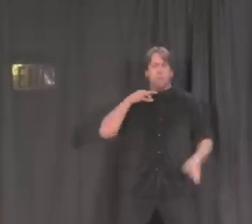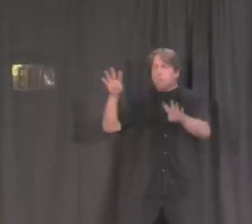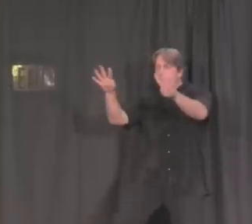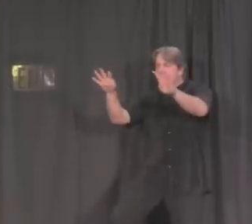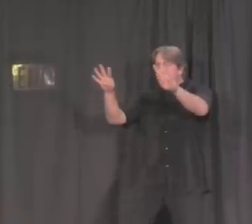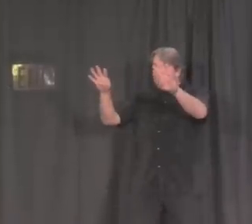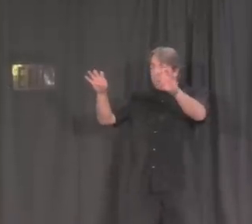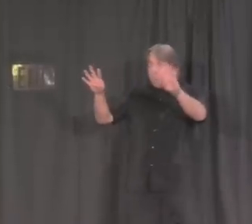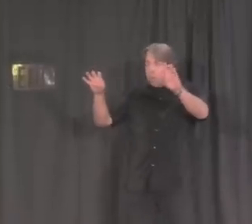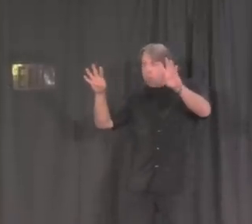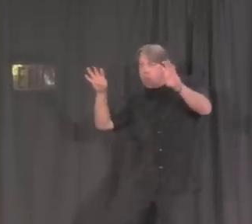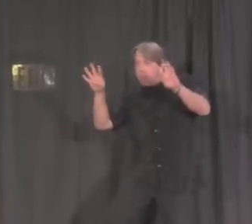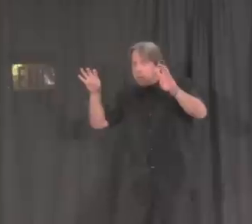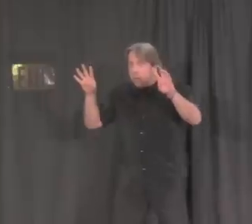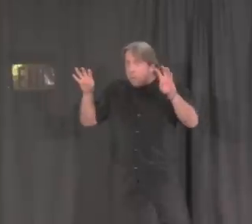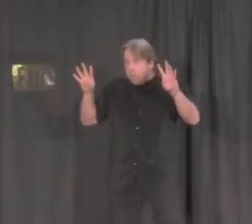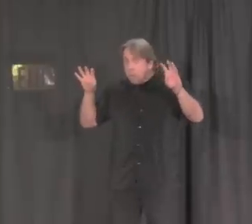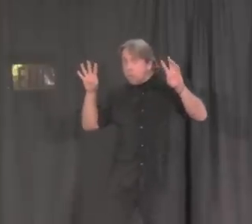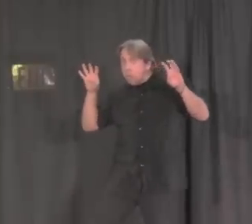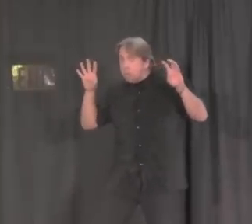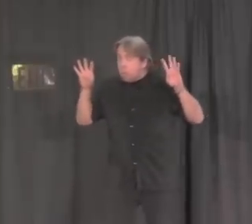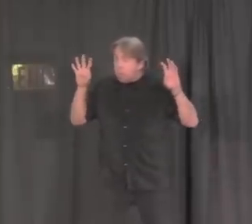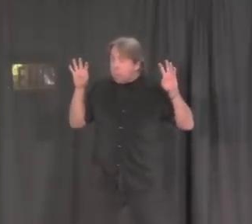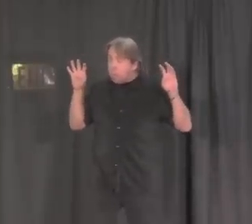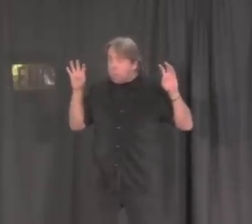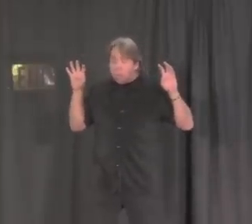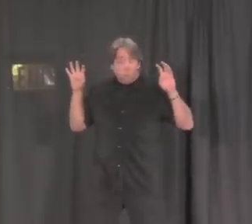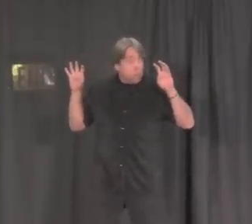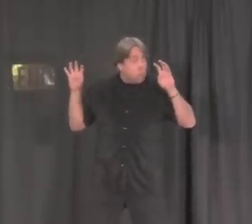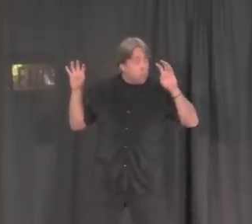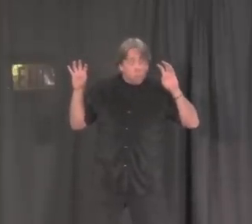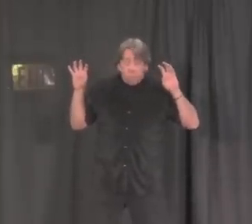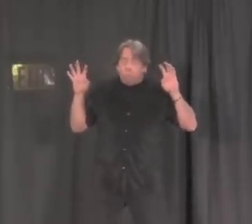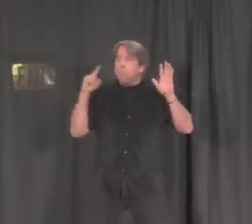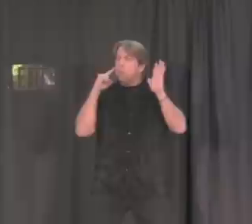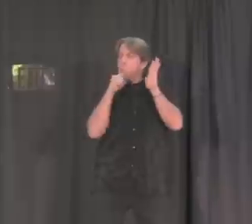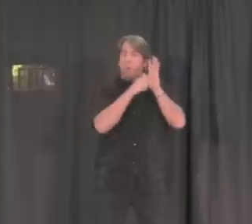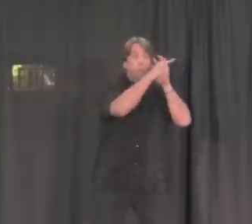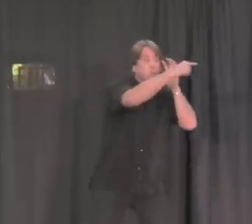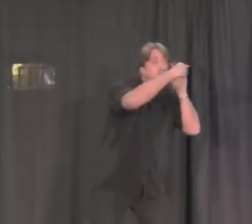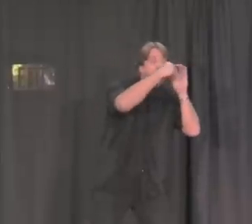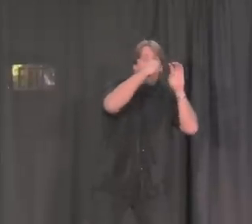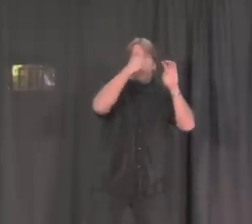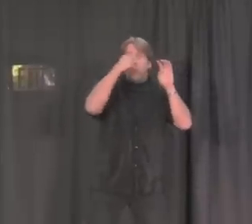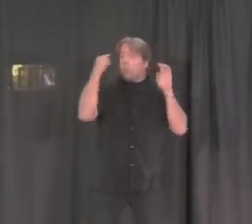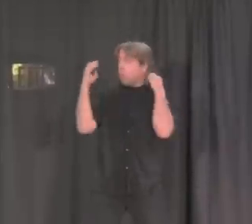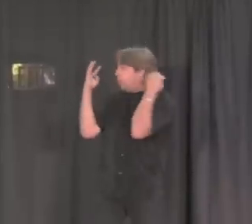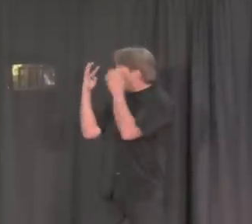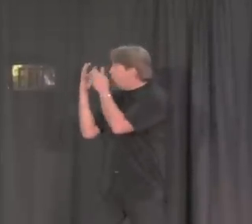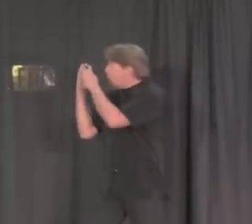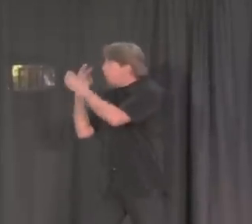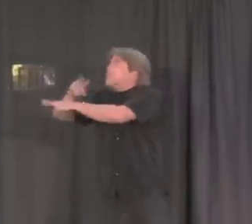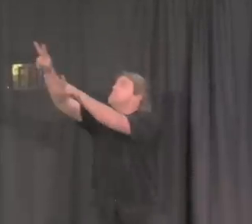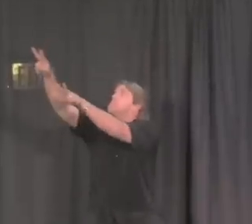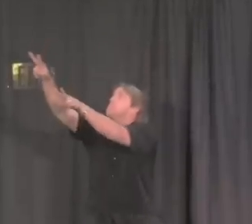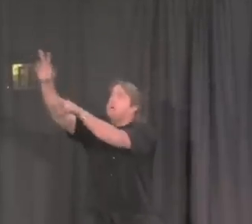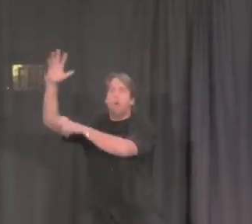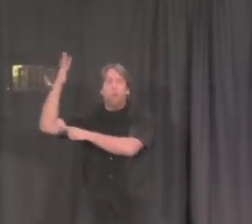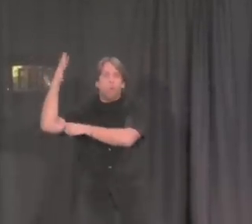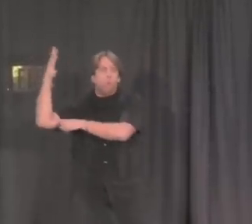around. He got curious and approached them. He noticed that all of their eyes were